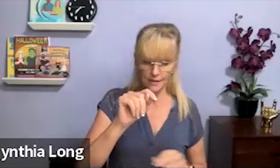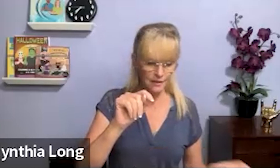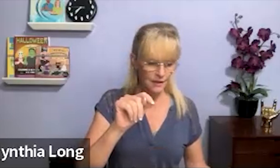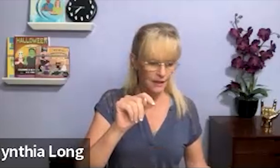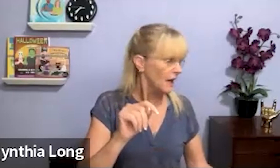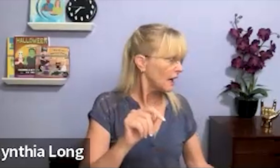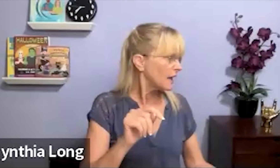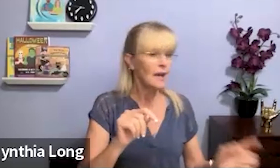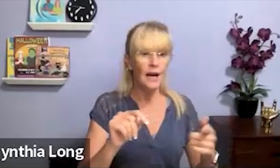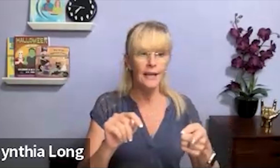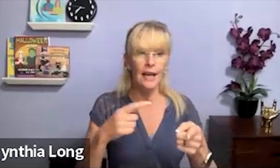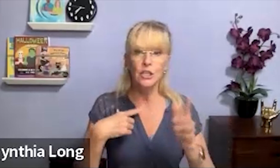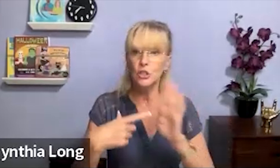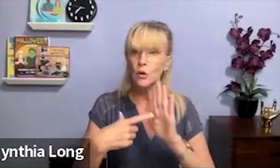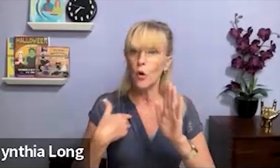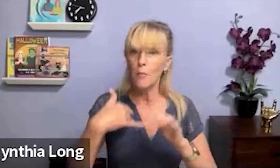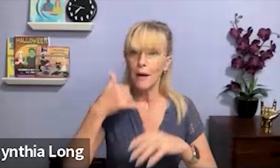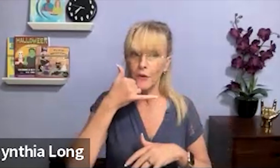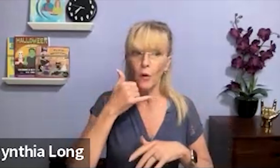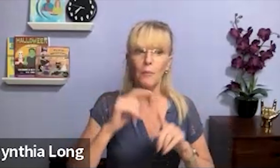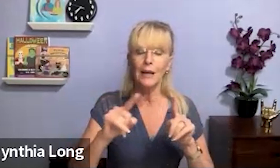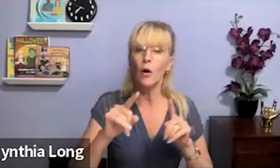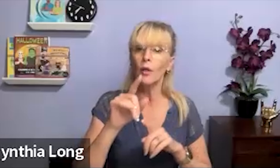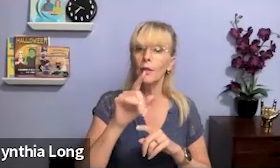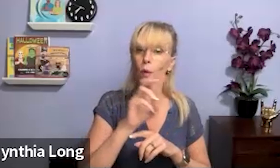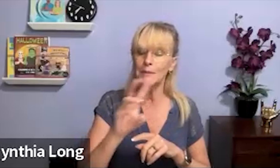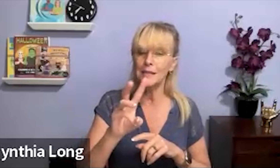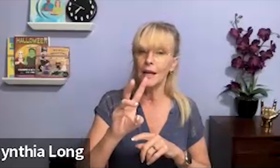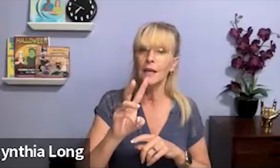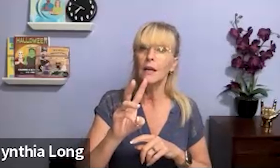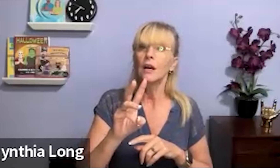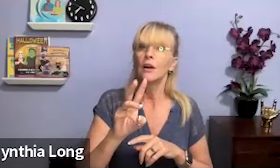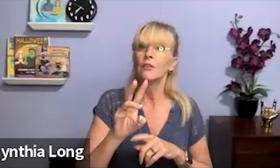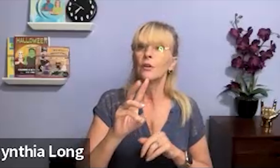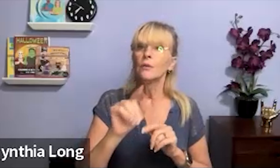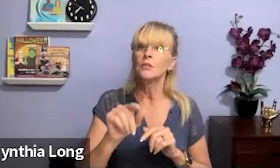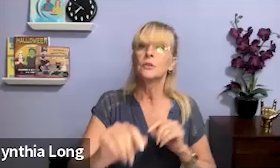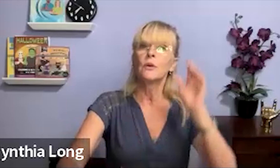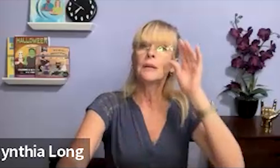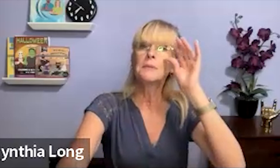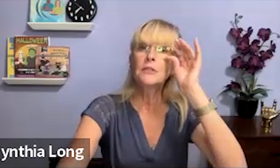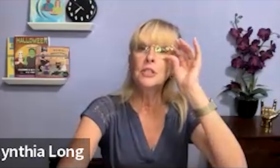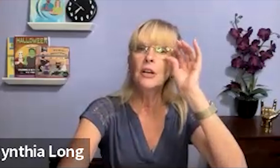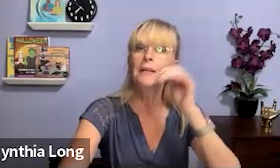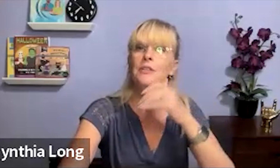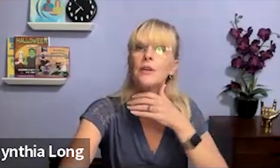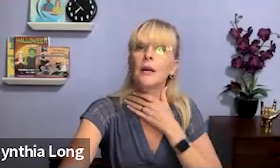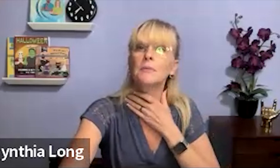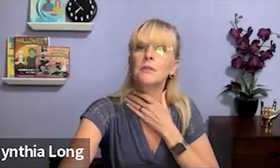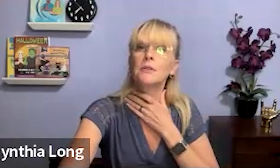podcast, and I can't show you on my phone, but on the website, if you go to, oh, and I'm still sharing my screen. I'm so